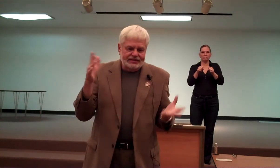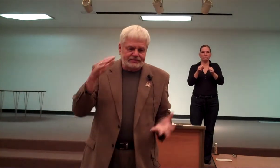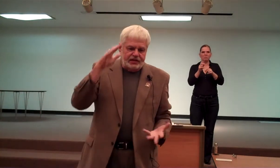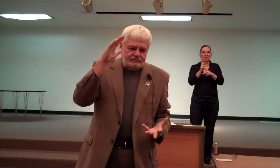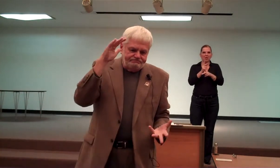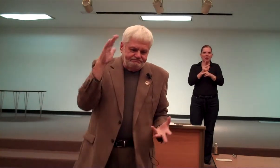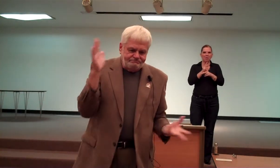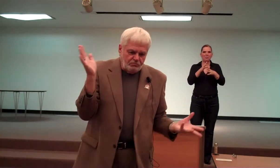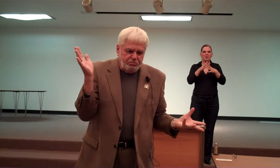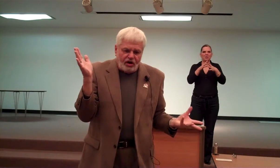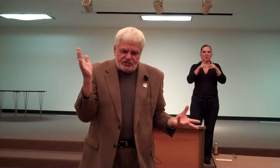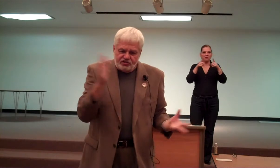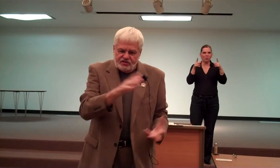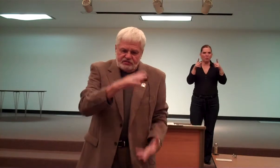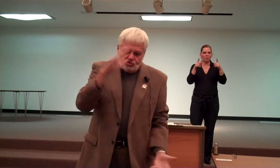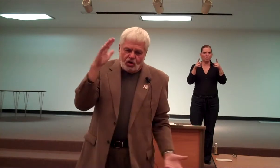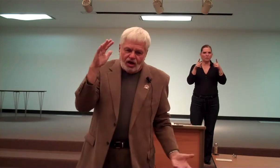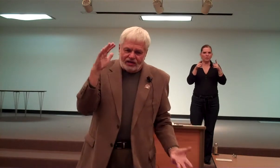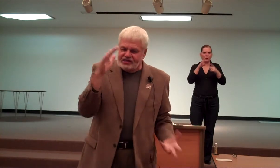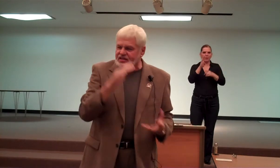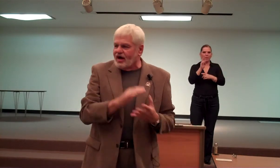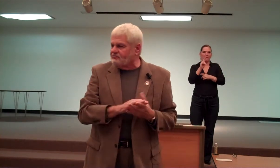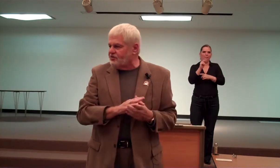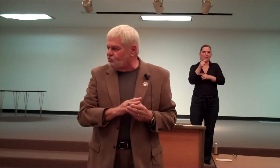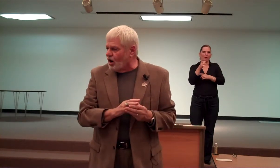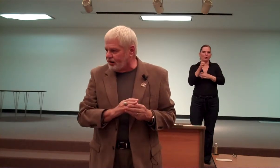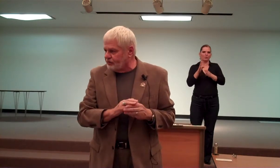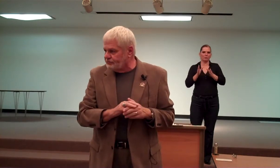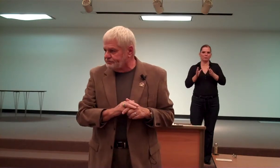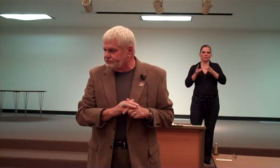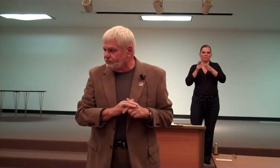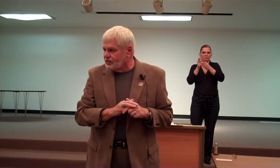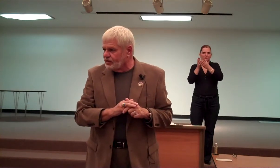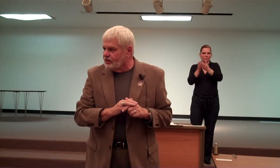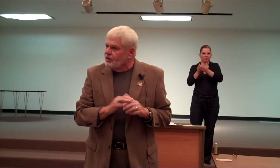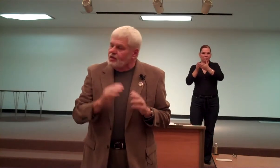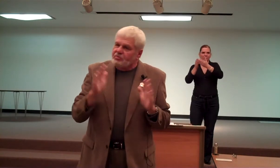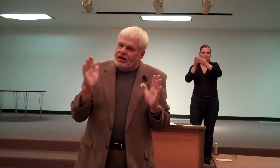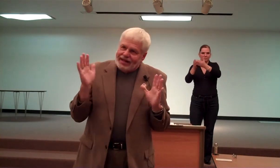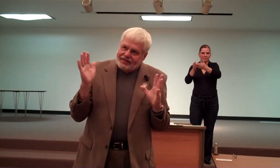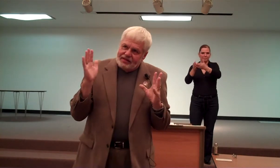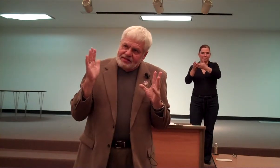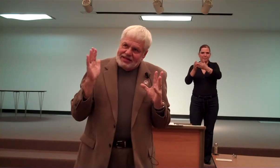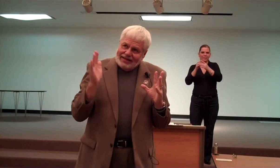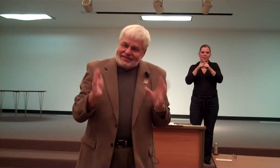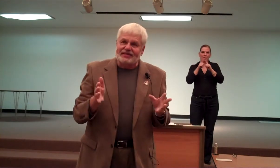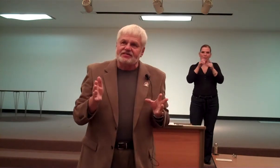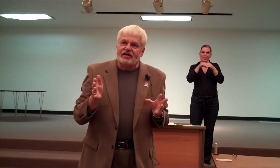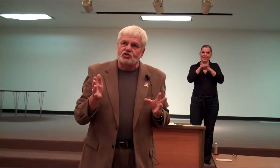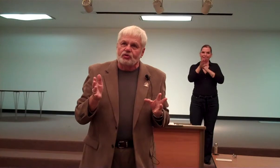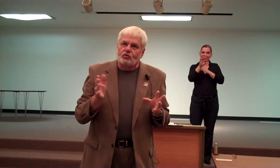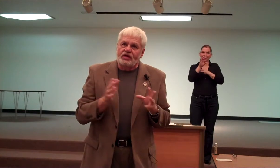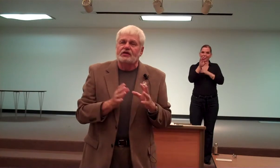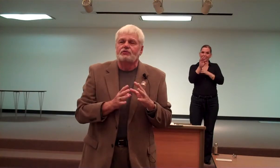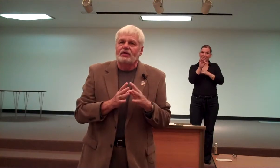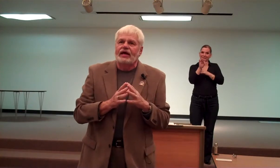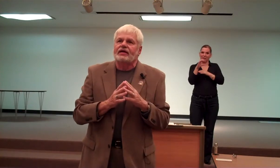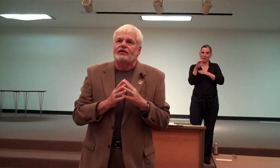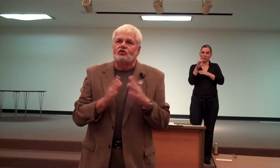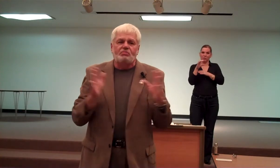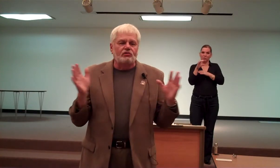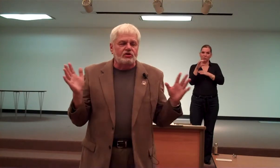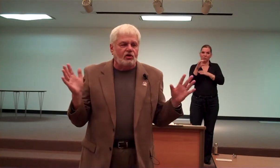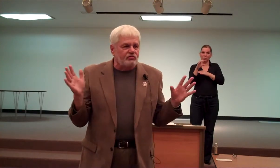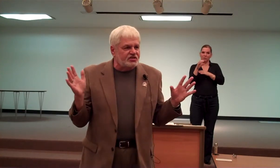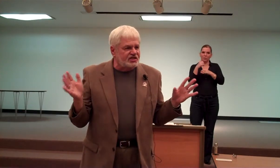large barges that draw at least 9 feet of water. But in the 19th century, we